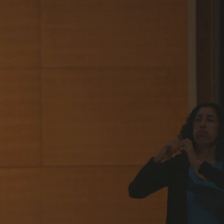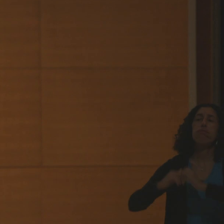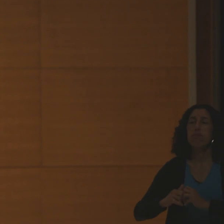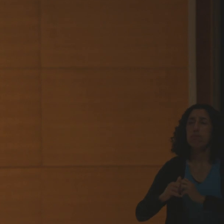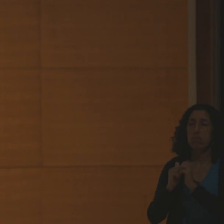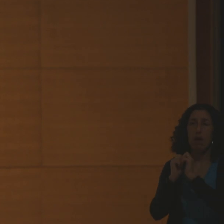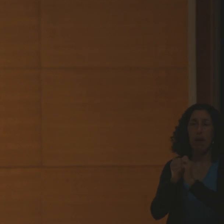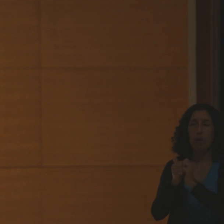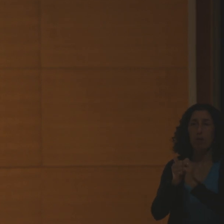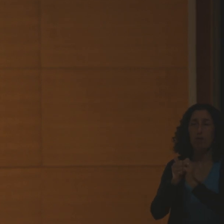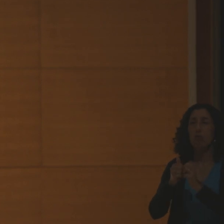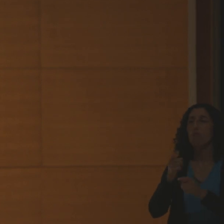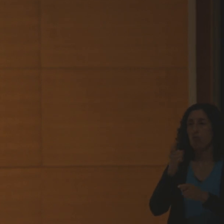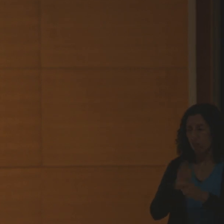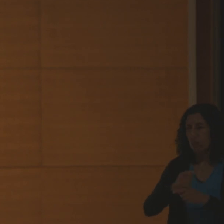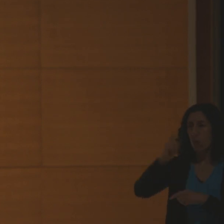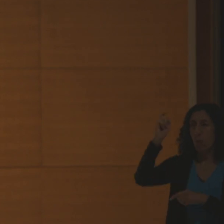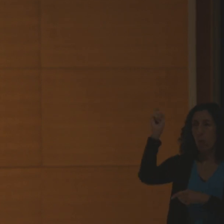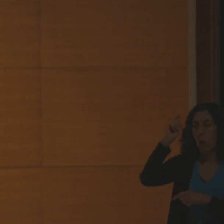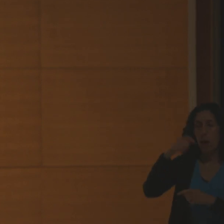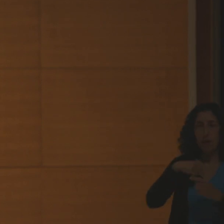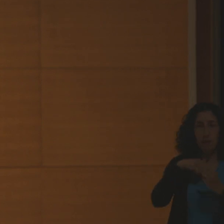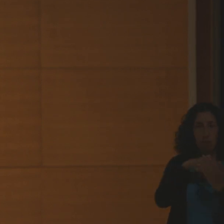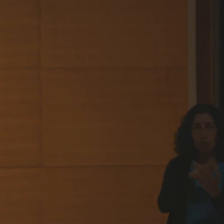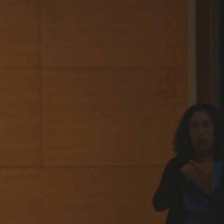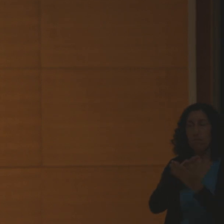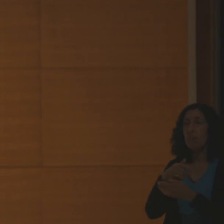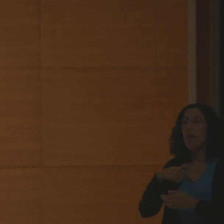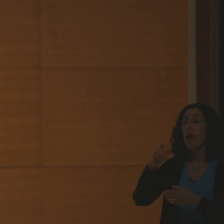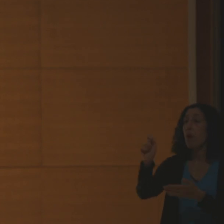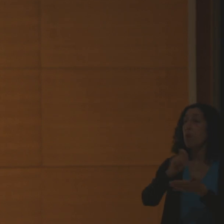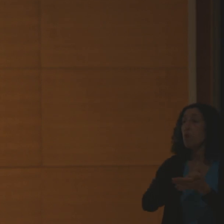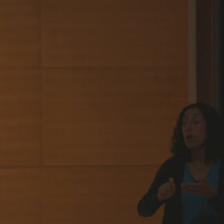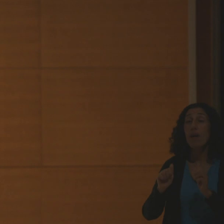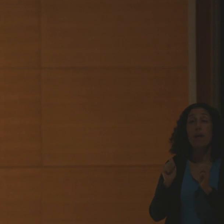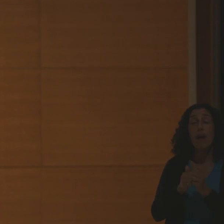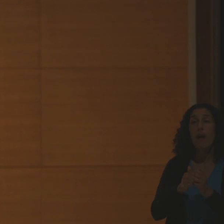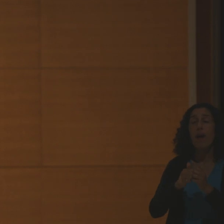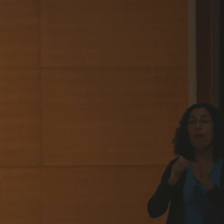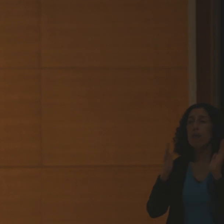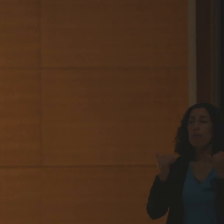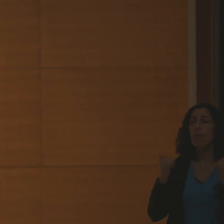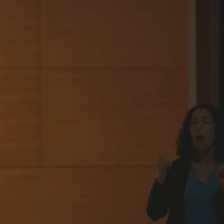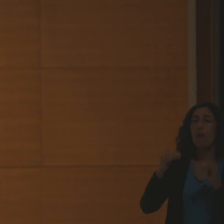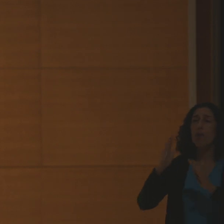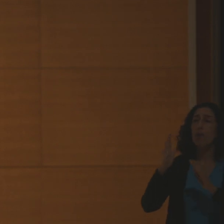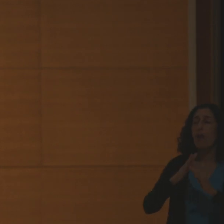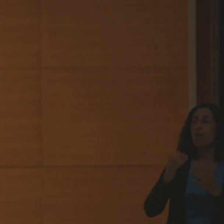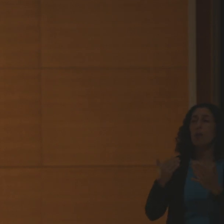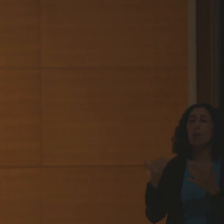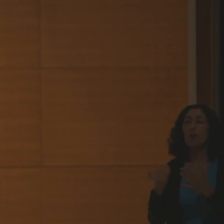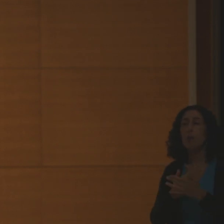Skillfully, Askaripour writes with an ultra-modern sense of humor that extends beyond the